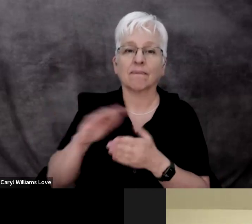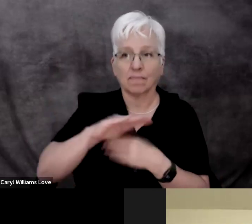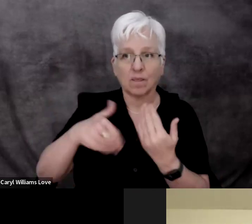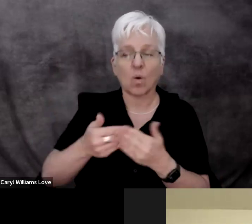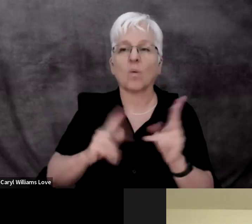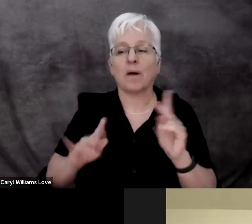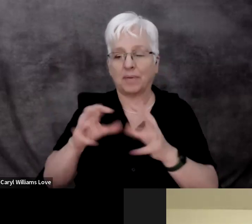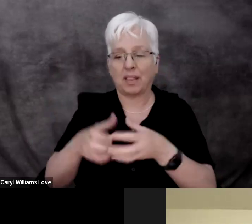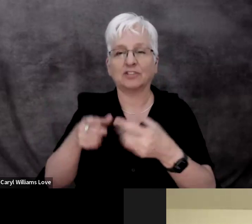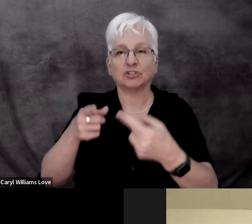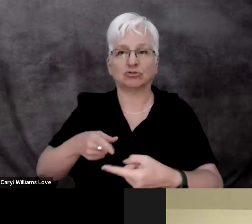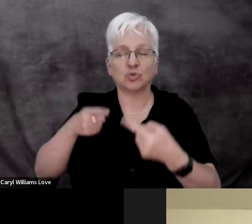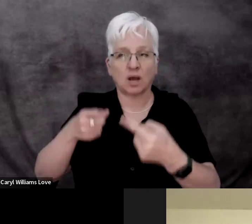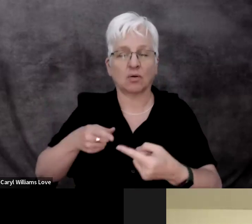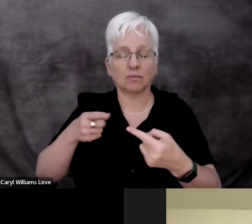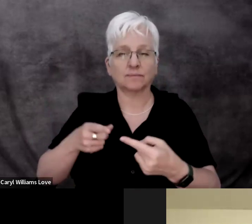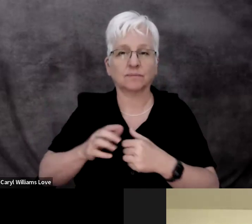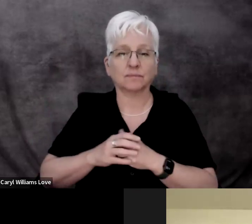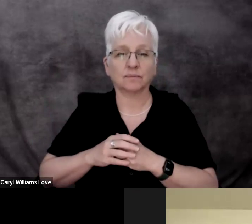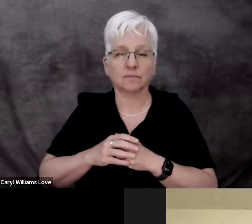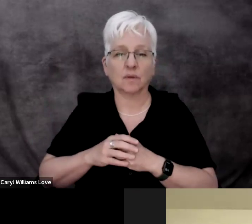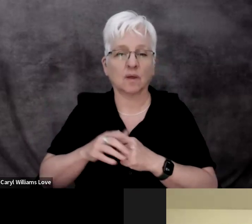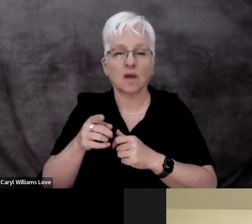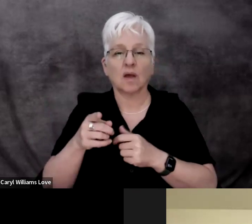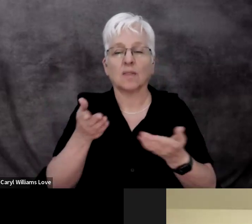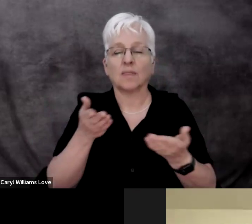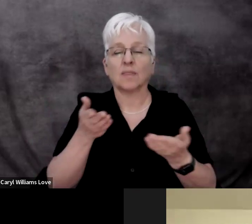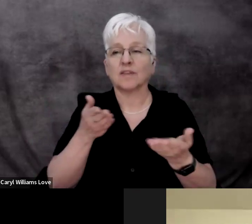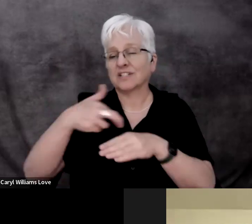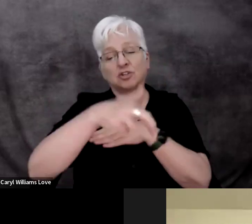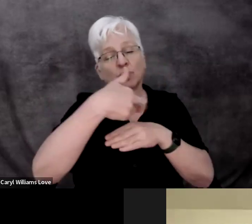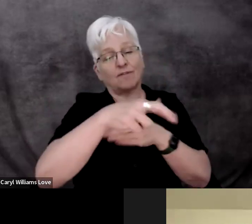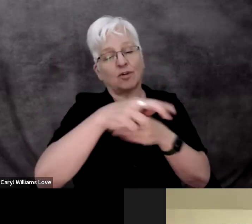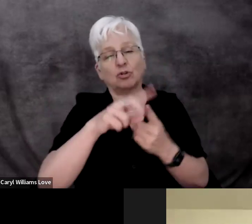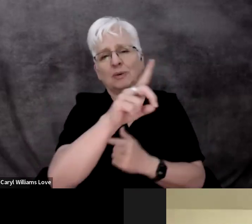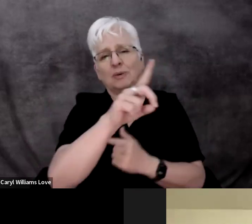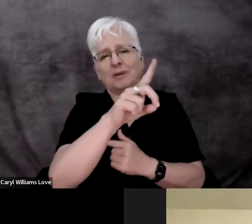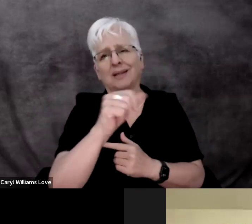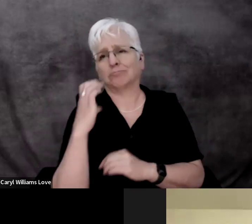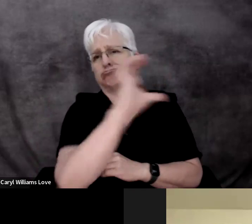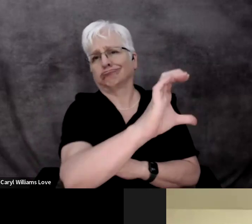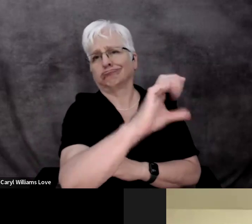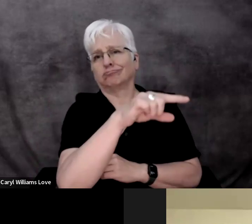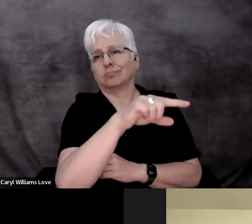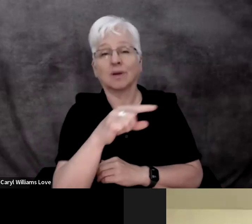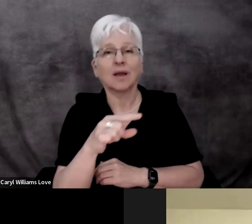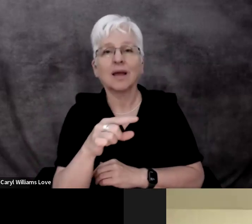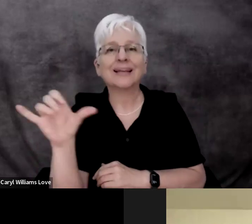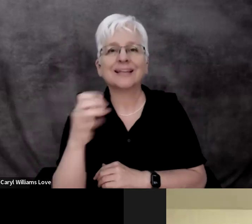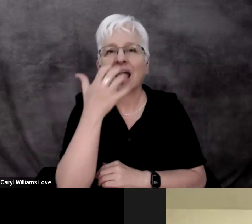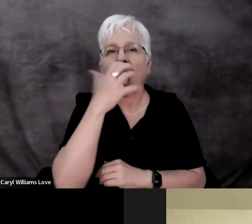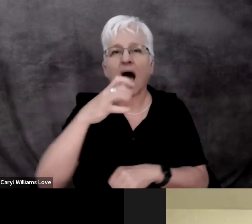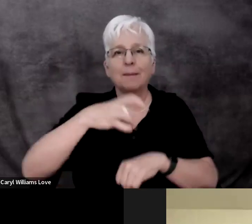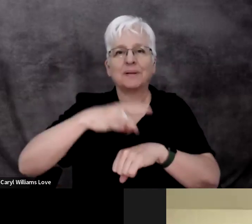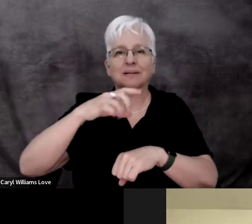And DCYF, our CPS services, they often just defer to DDA. They'll go, oh, that's a DDA. So we have a really hot potato situation going on. You should attend